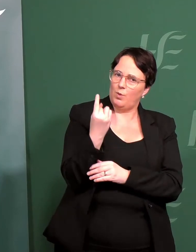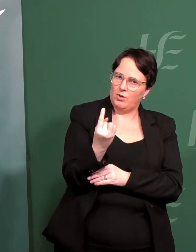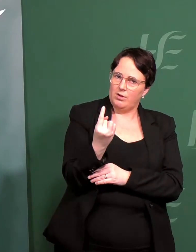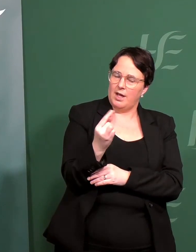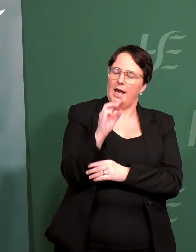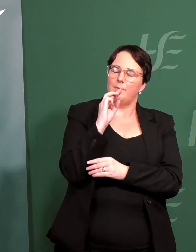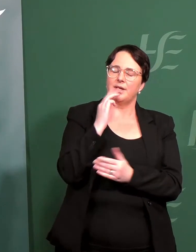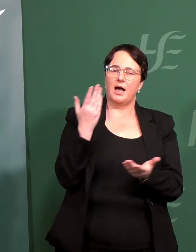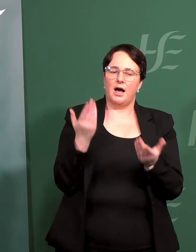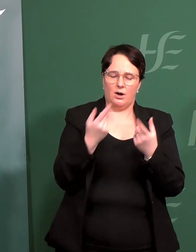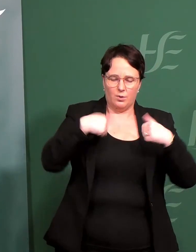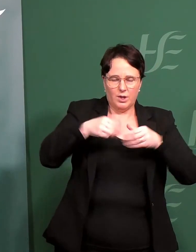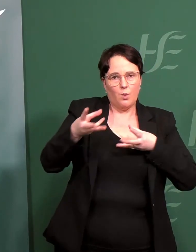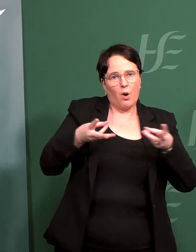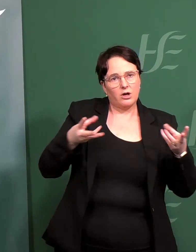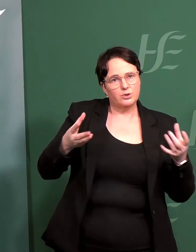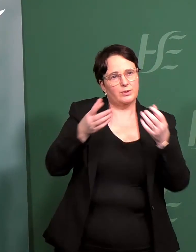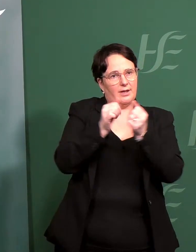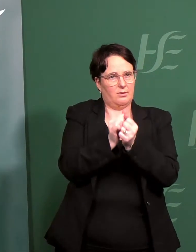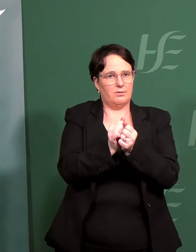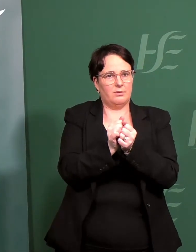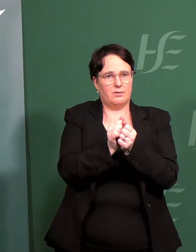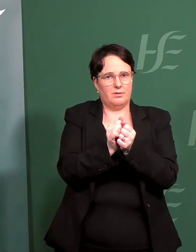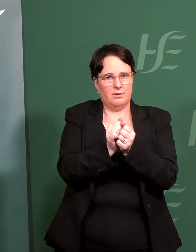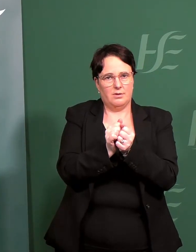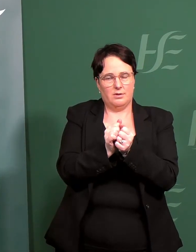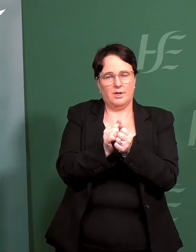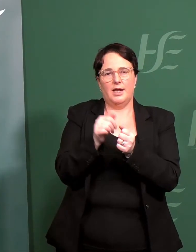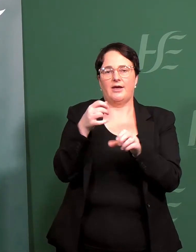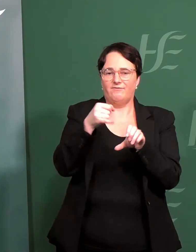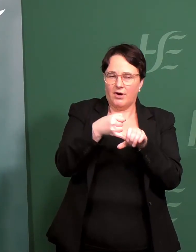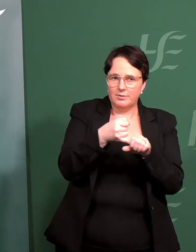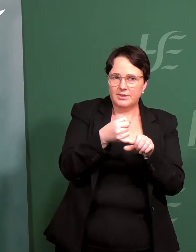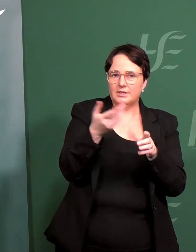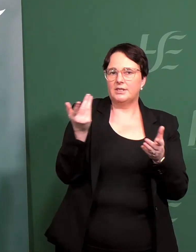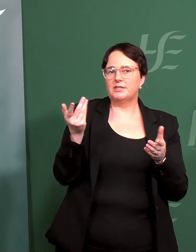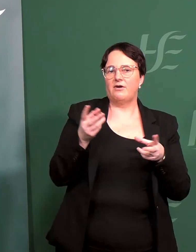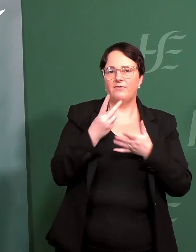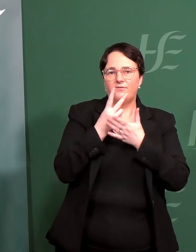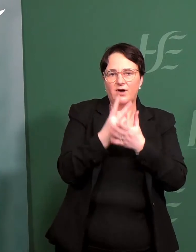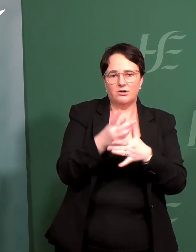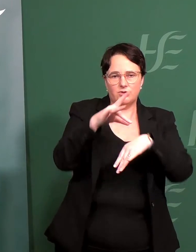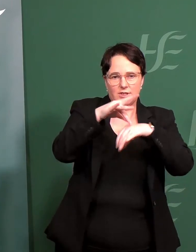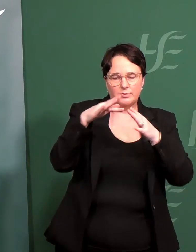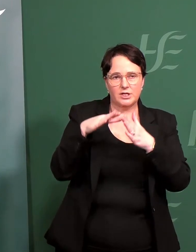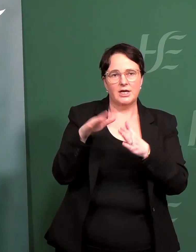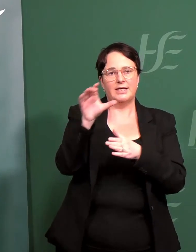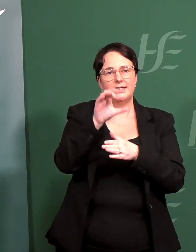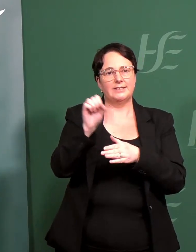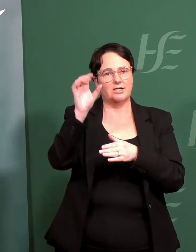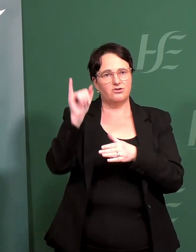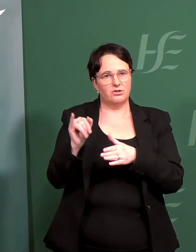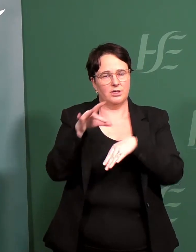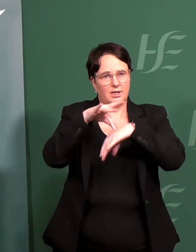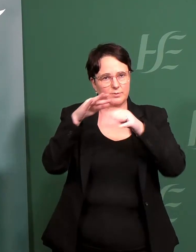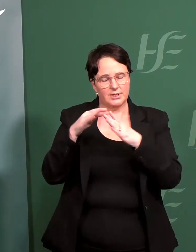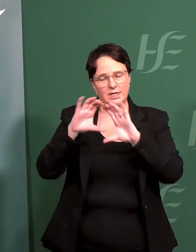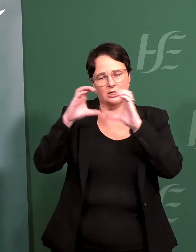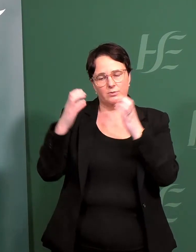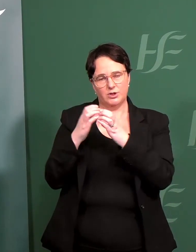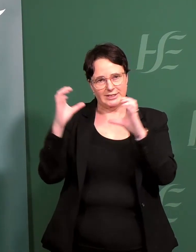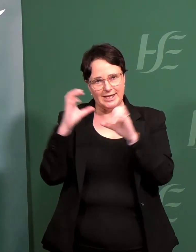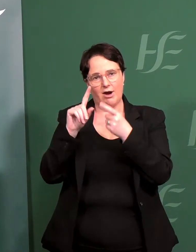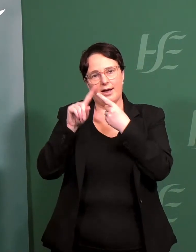work collaboratively with GPs and the great role that they've played, pharmacies, voluntary hospitals, statutory hospitals, community care, and indeed